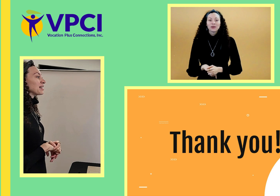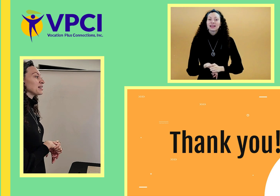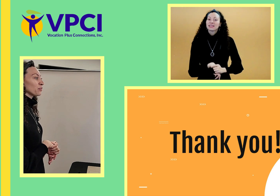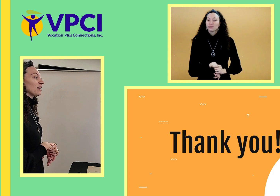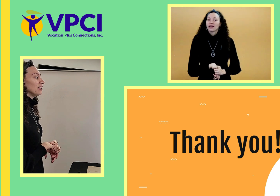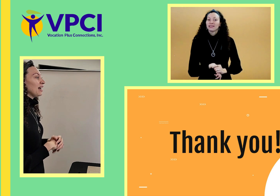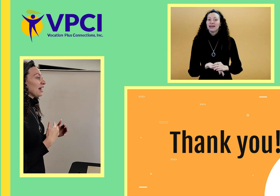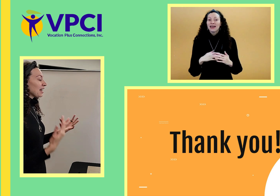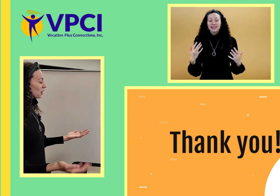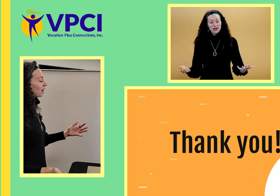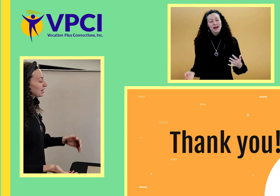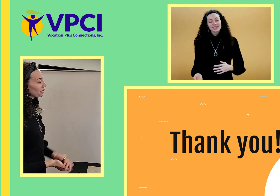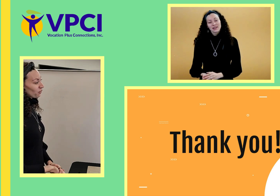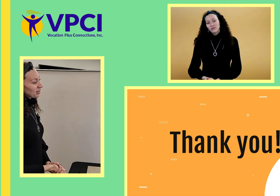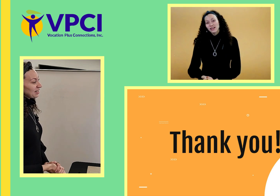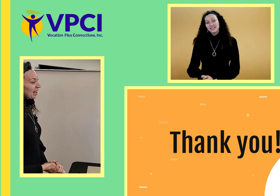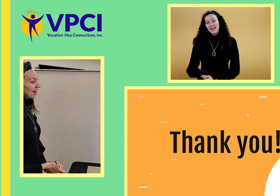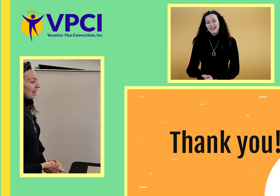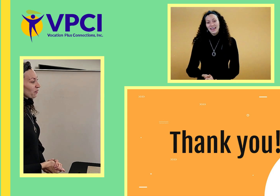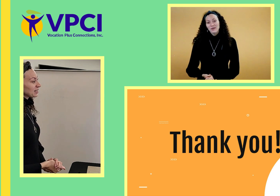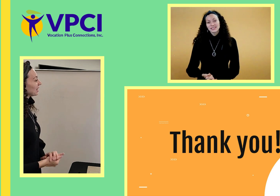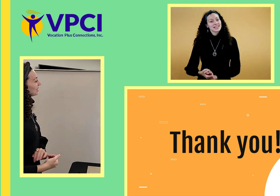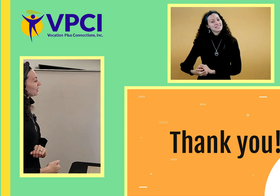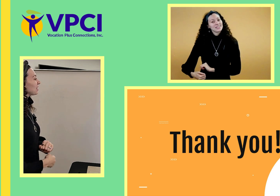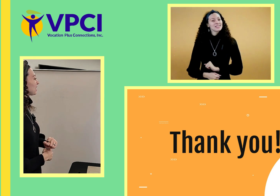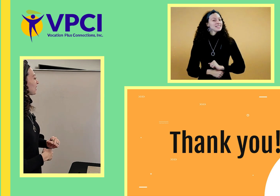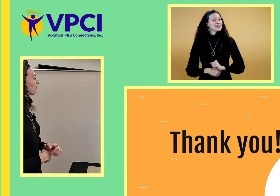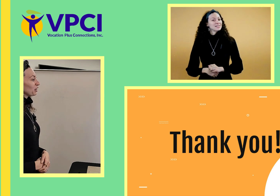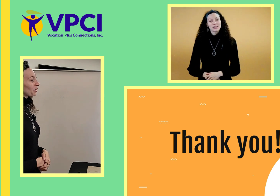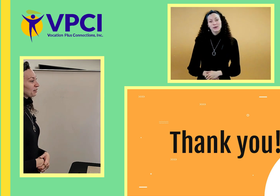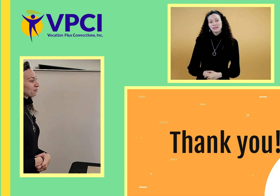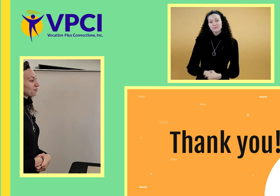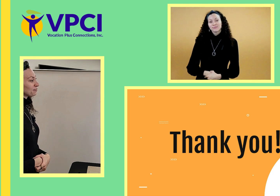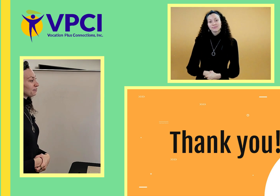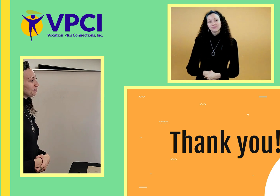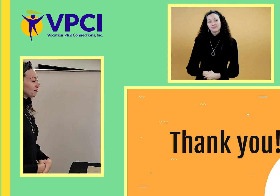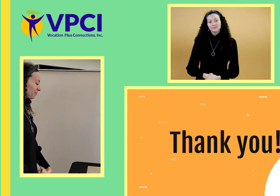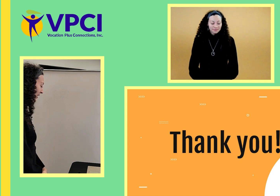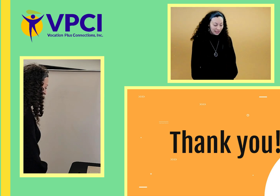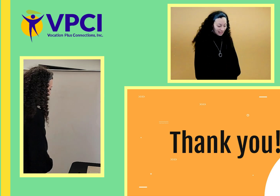help you guys as well. Thank you guys again for watching, and I can't wait to continue the series with you all.